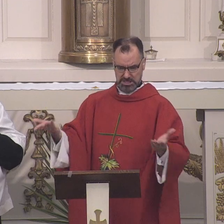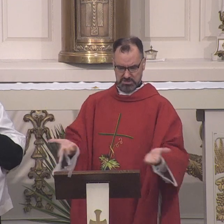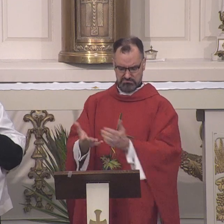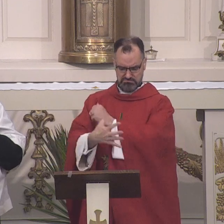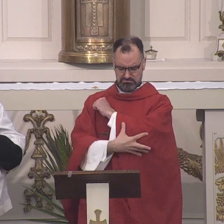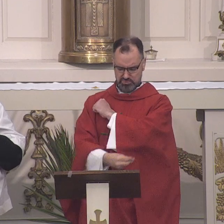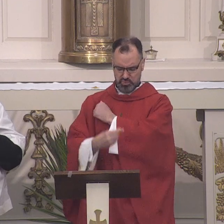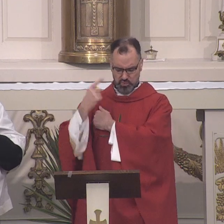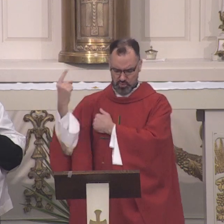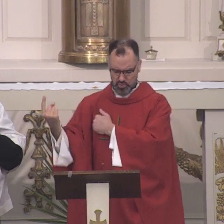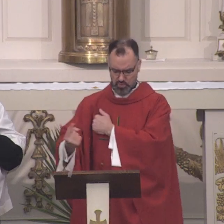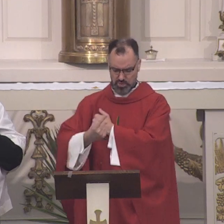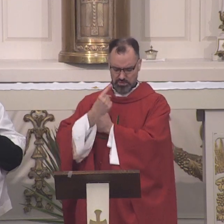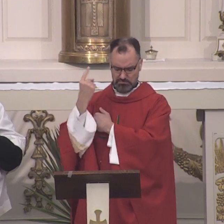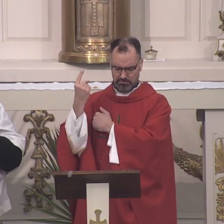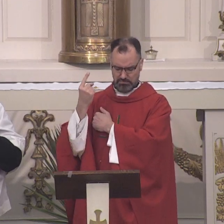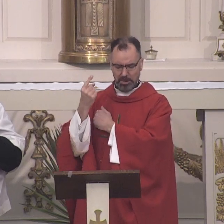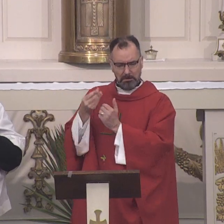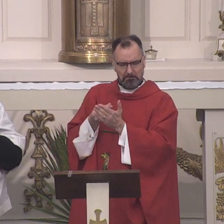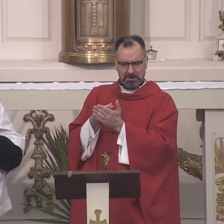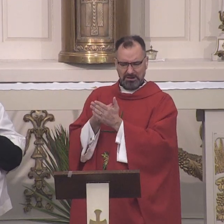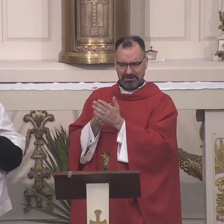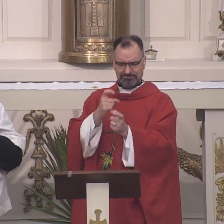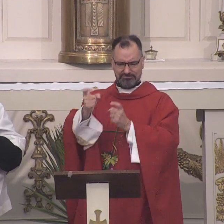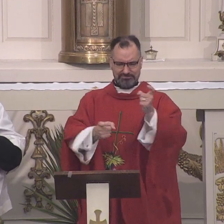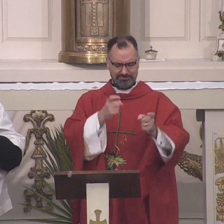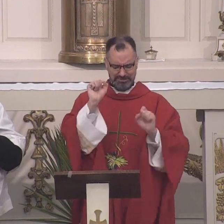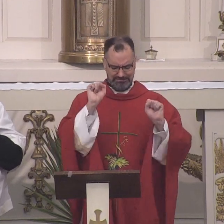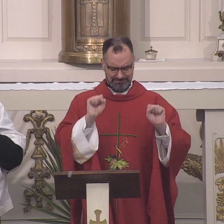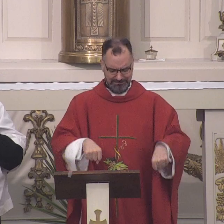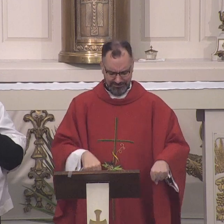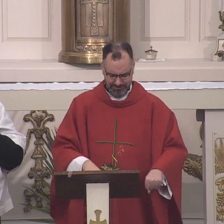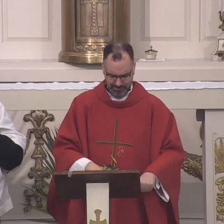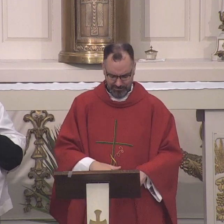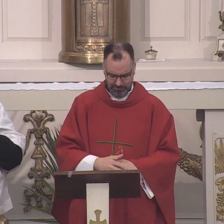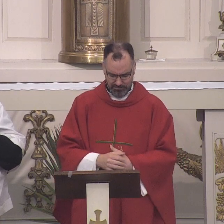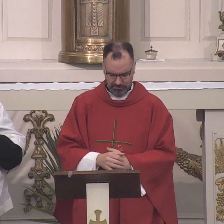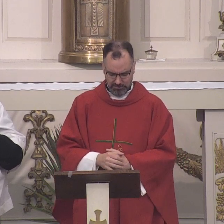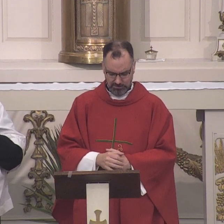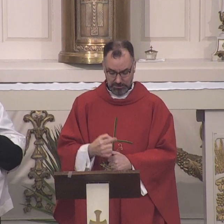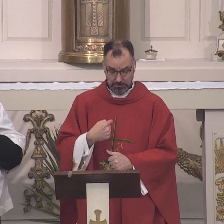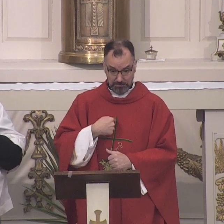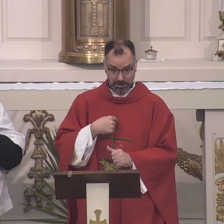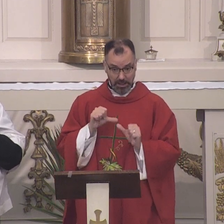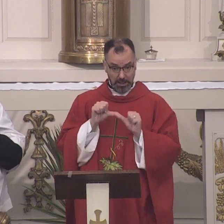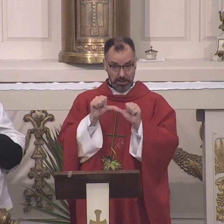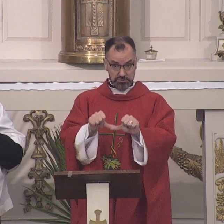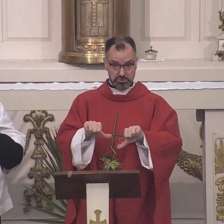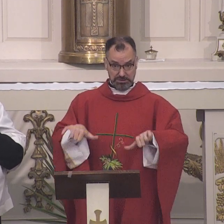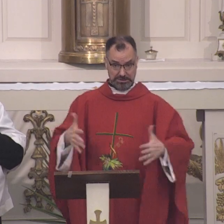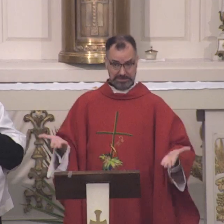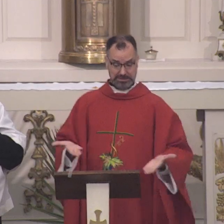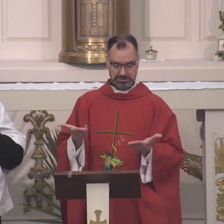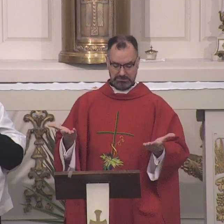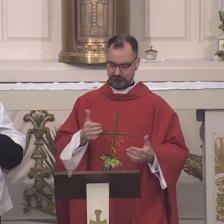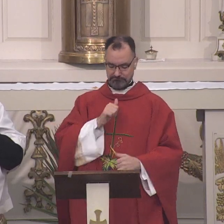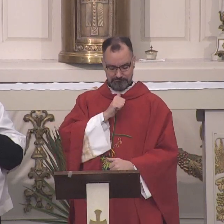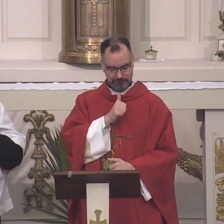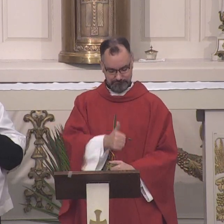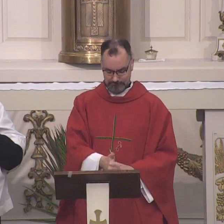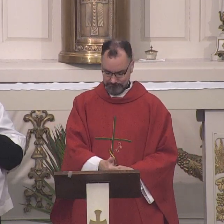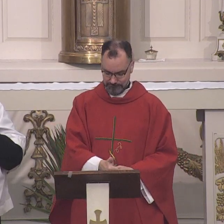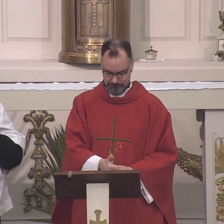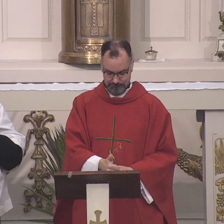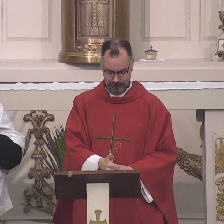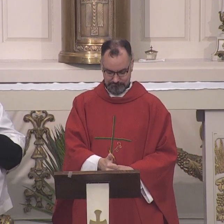me. The poor you will always have with you, and whenever you wish, you can do good to them. But you will